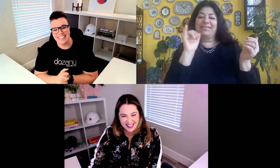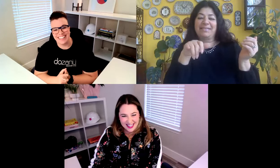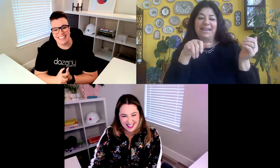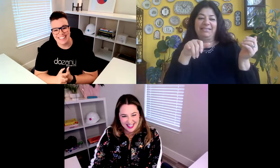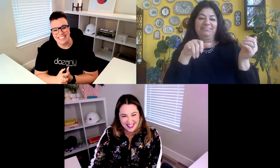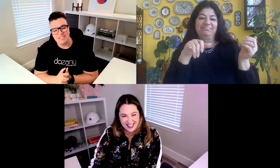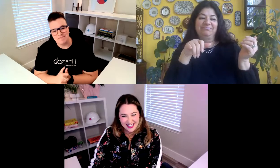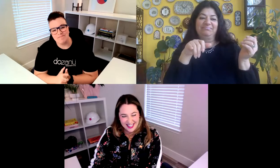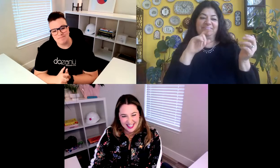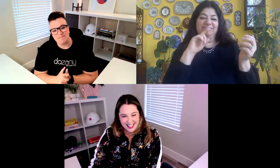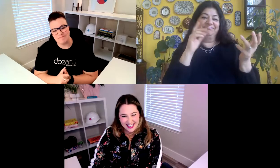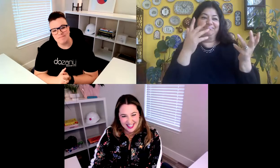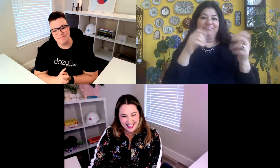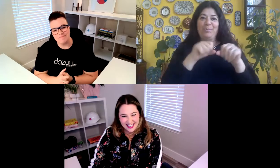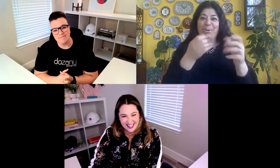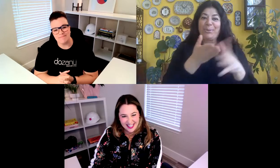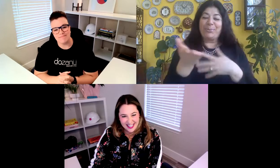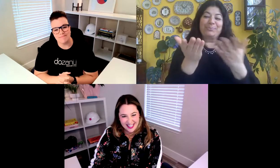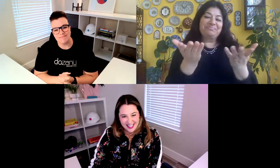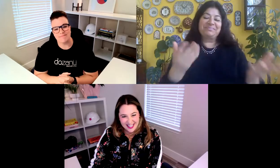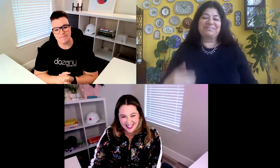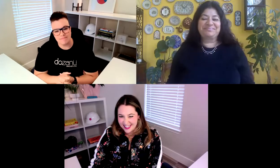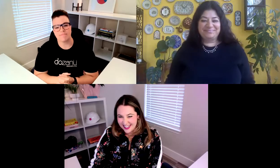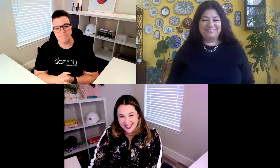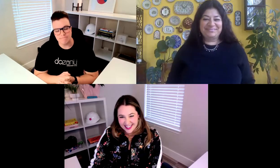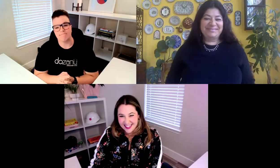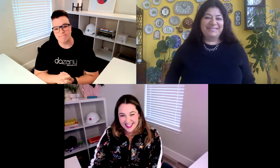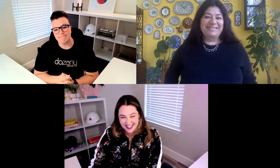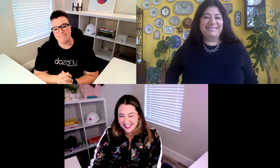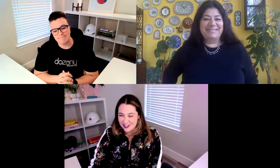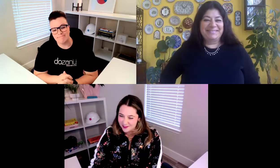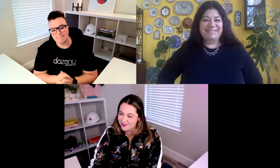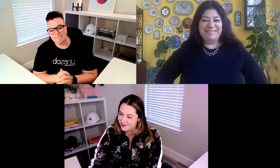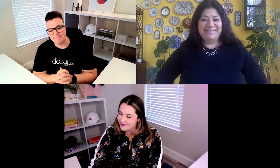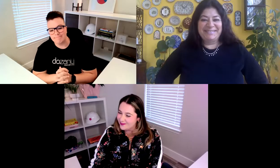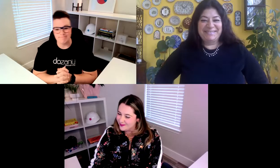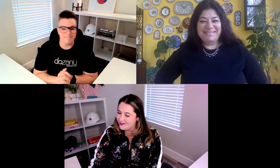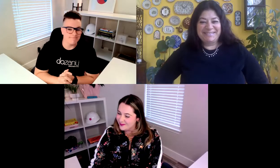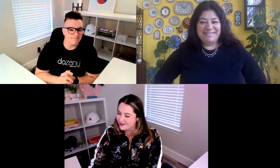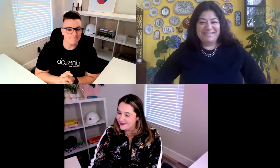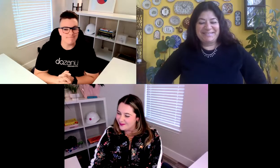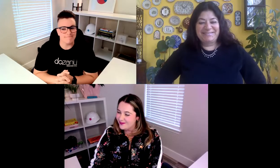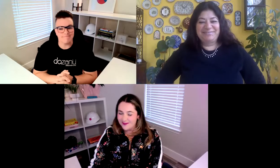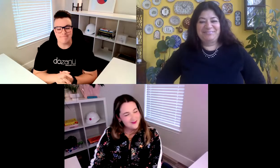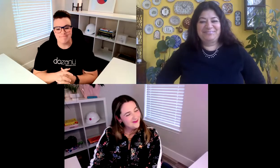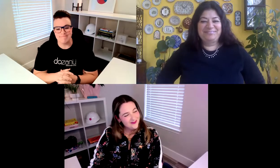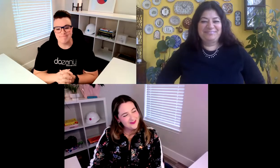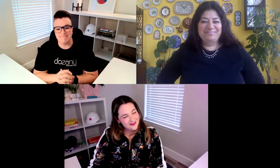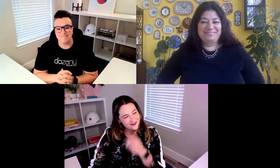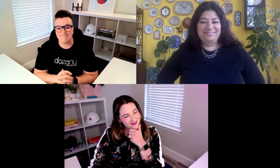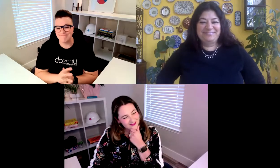you have in the works, something in the future upcoming? Any breakthroughs you guys have had that you'd like to share?